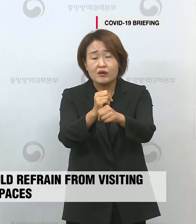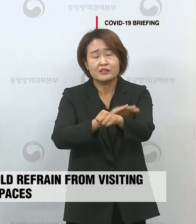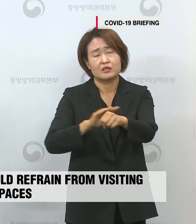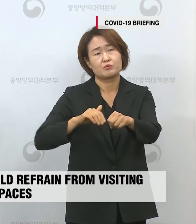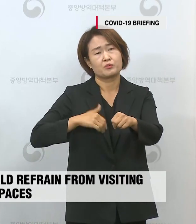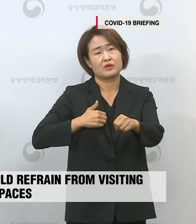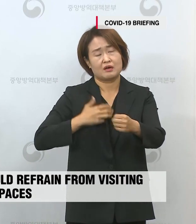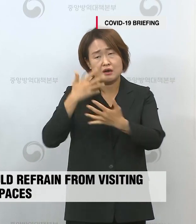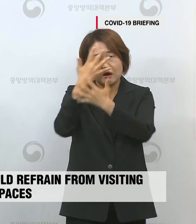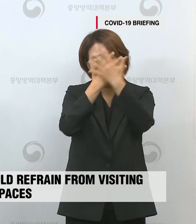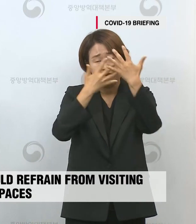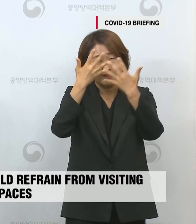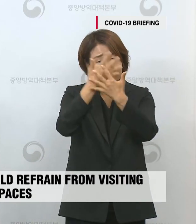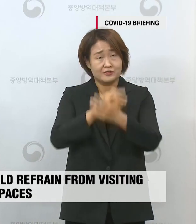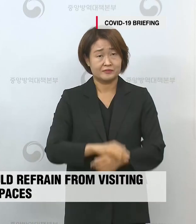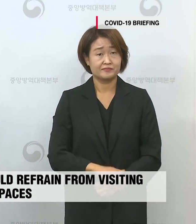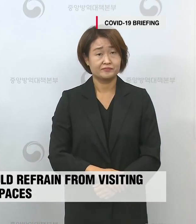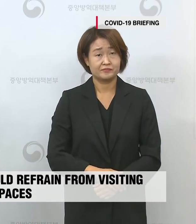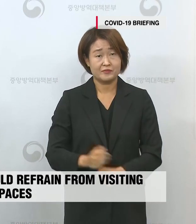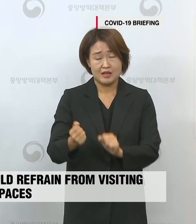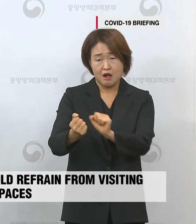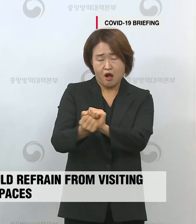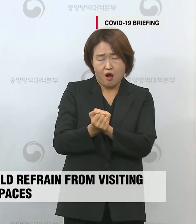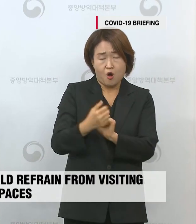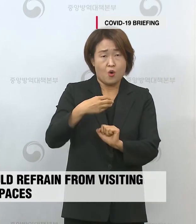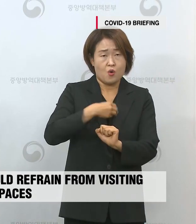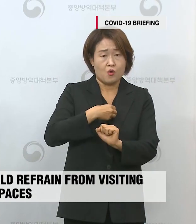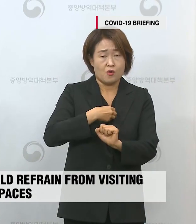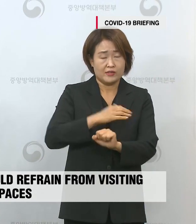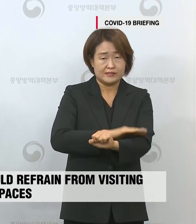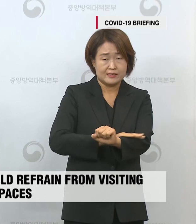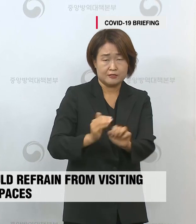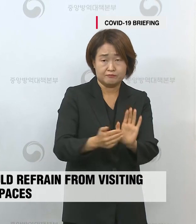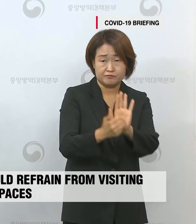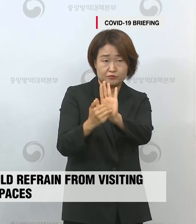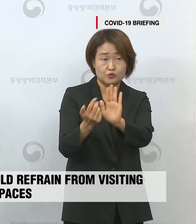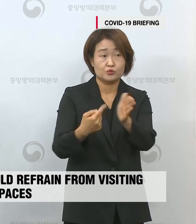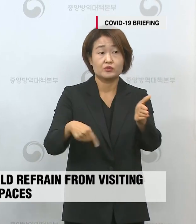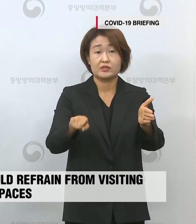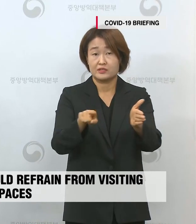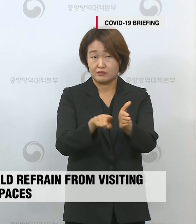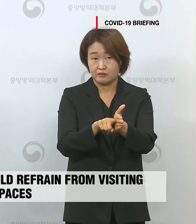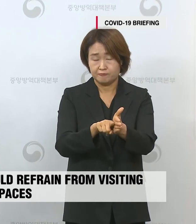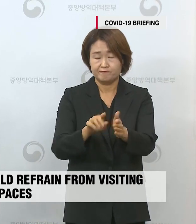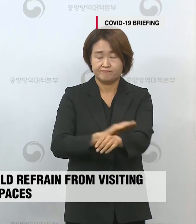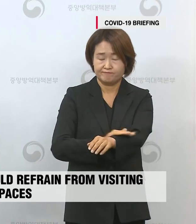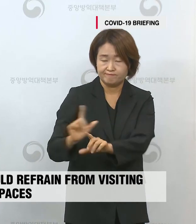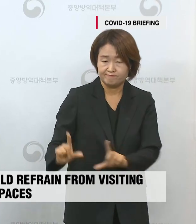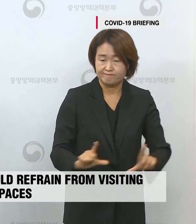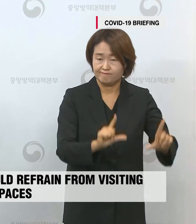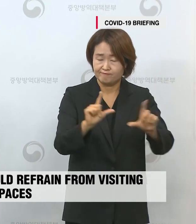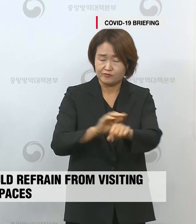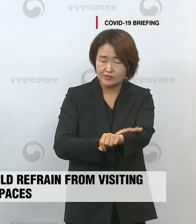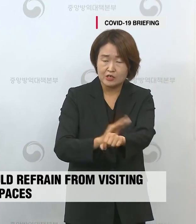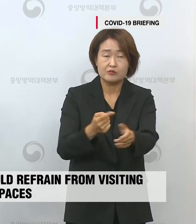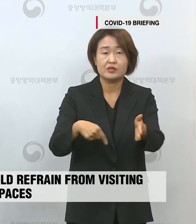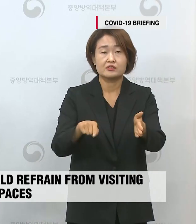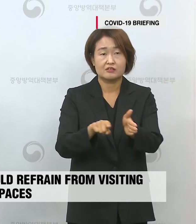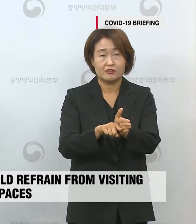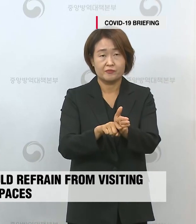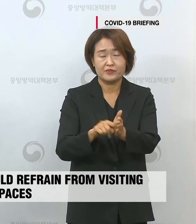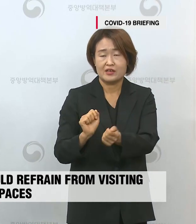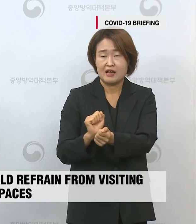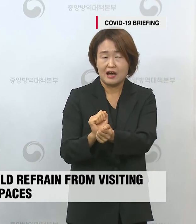effective vaccine and therapeutics. However, there are also lingering uncertainties. Therefore, we need to restrict the spread